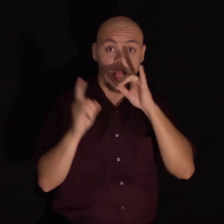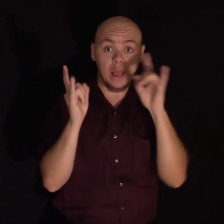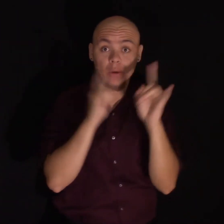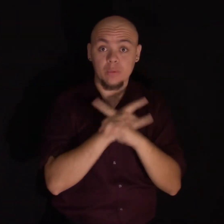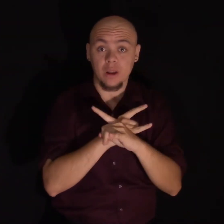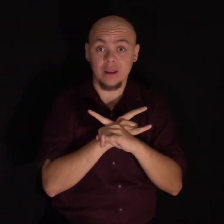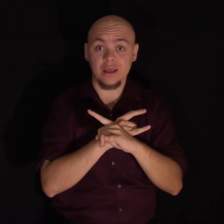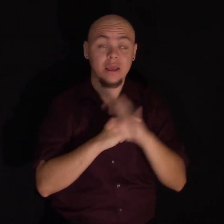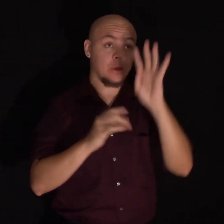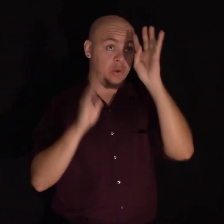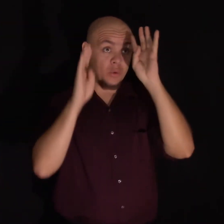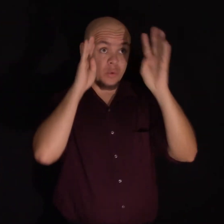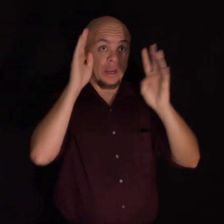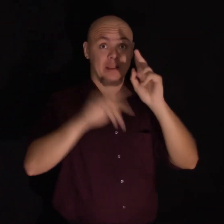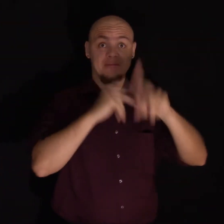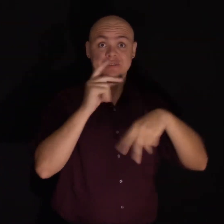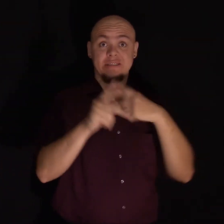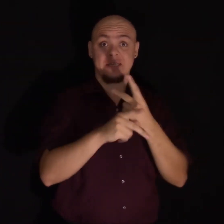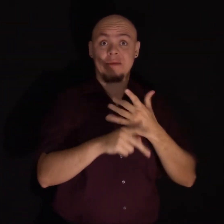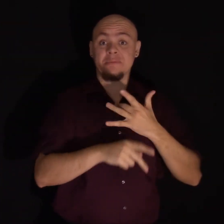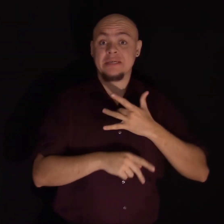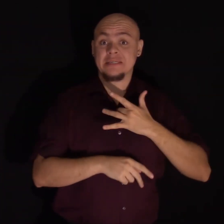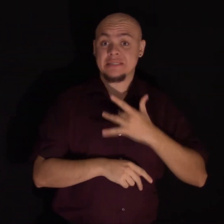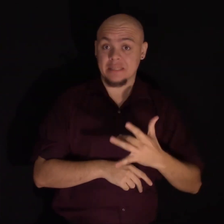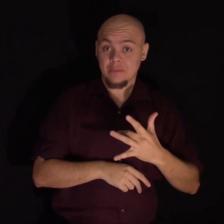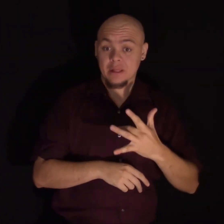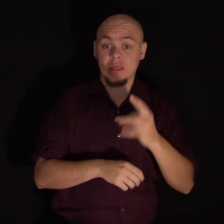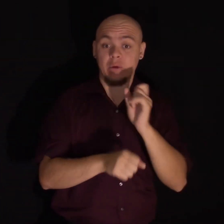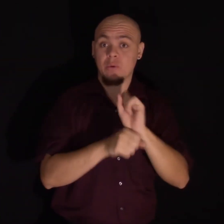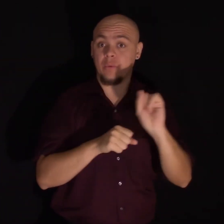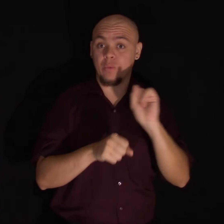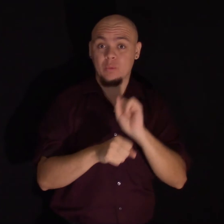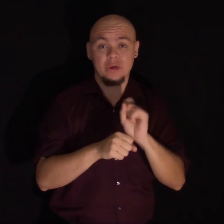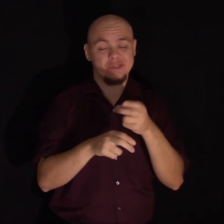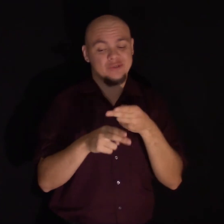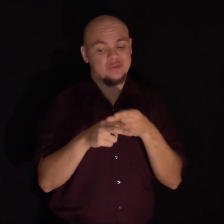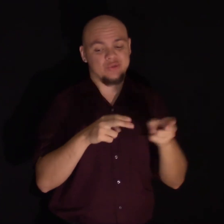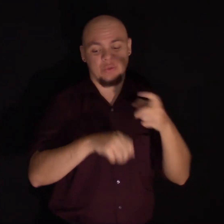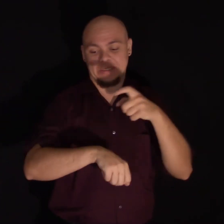of creative types work a very small percentage of the time, if at all.